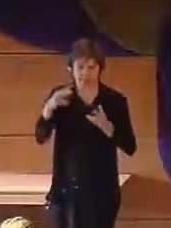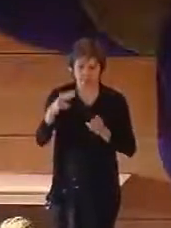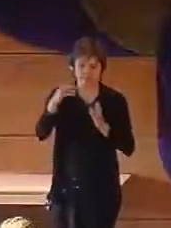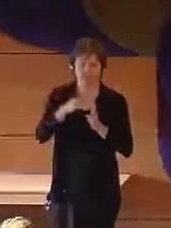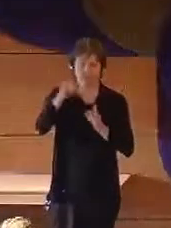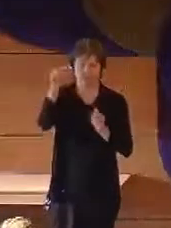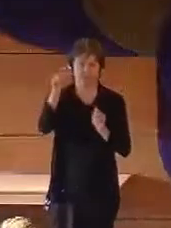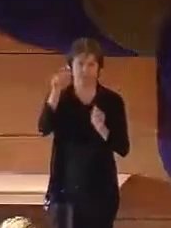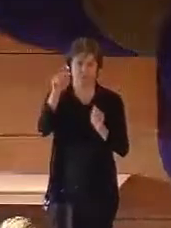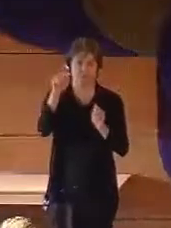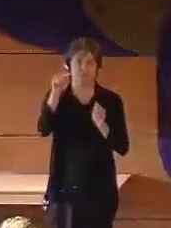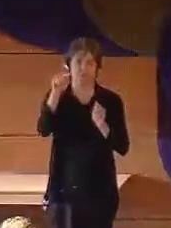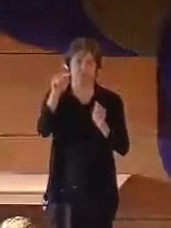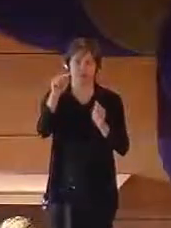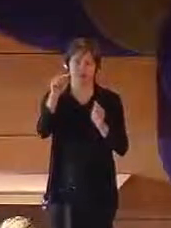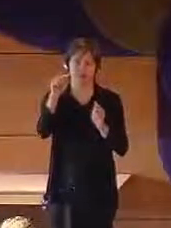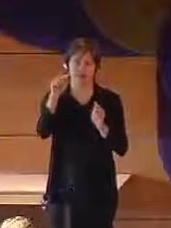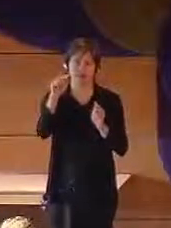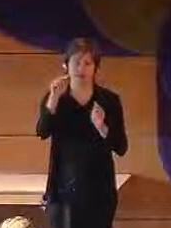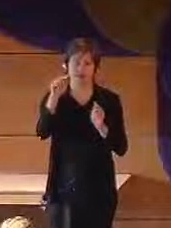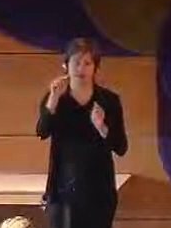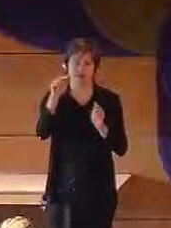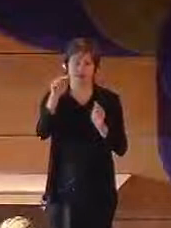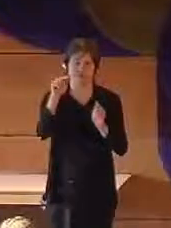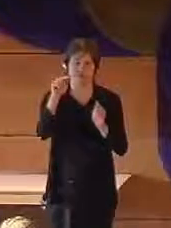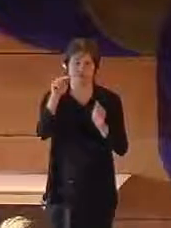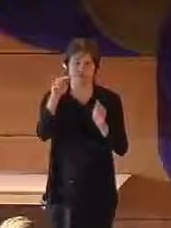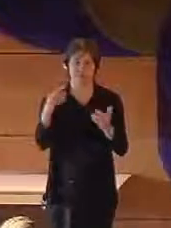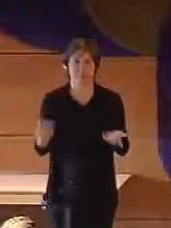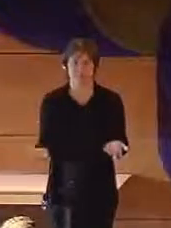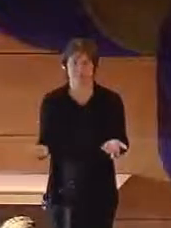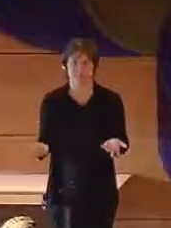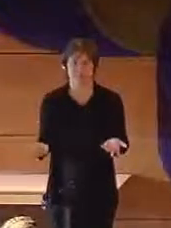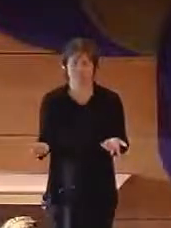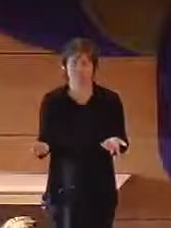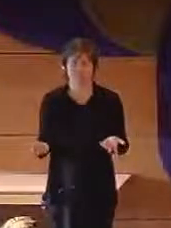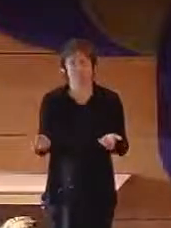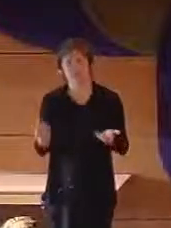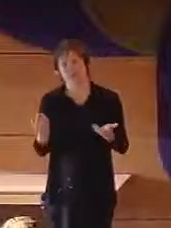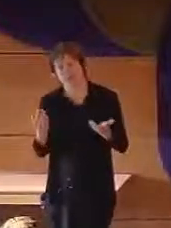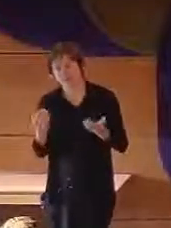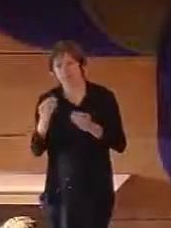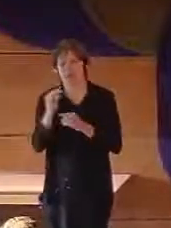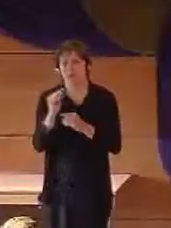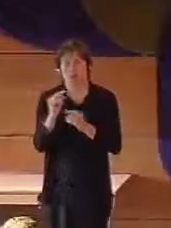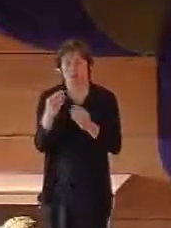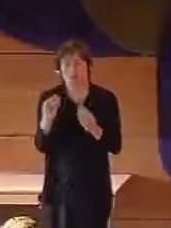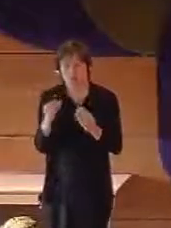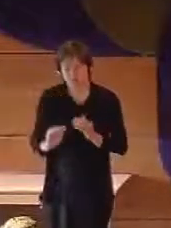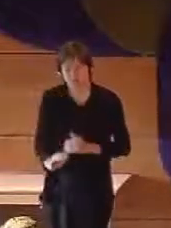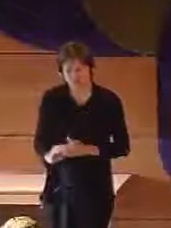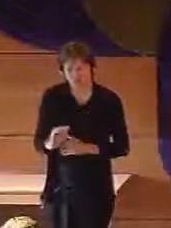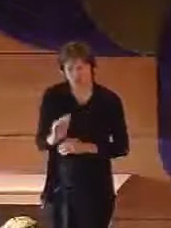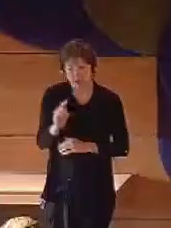it, that's how tall they're going to be. Now, that's probably not entirely true for boys, but for girls,